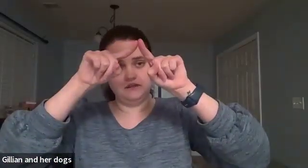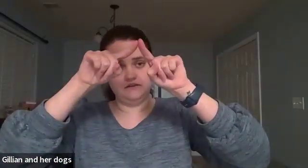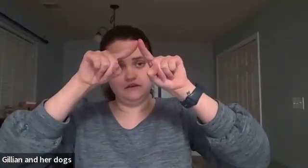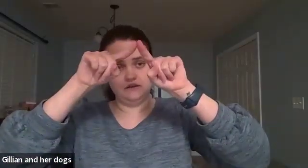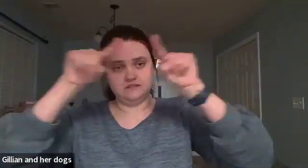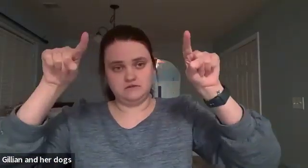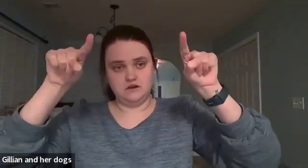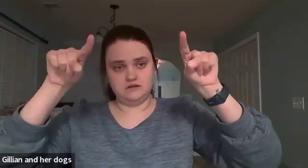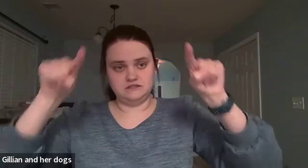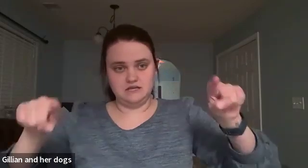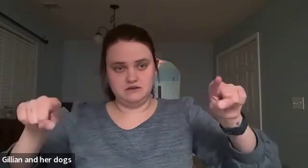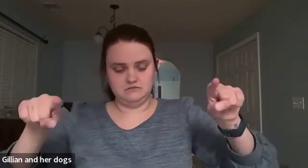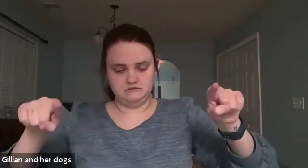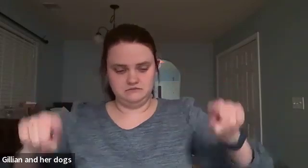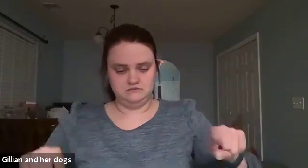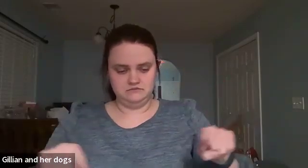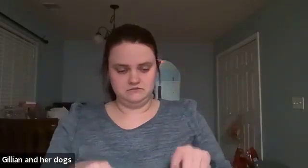like it's across, down.